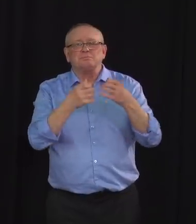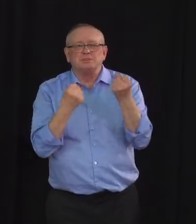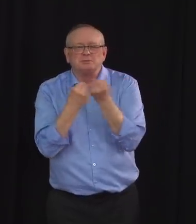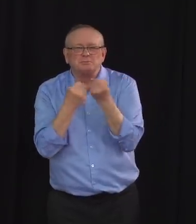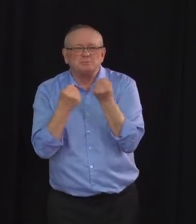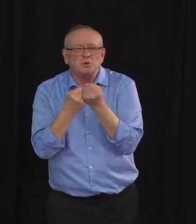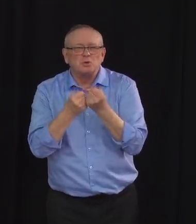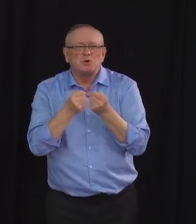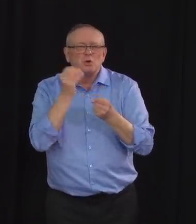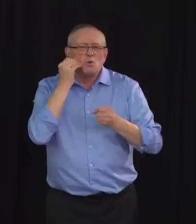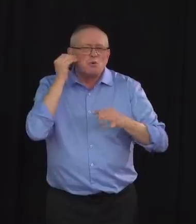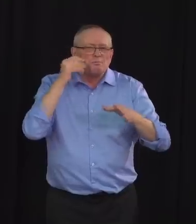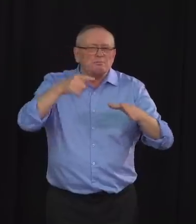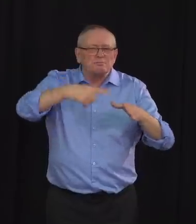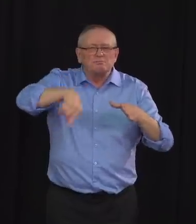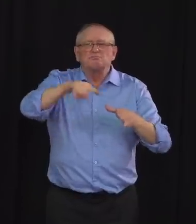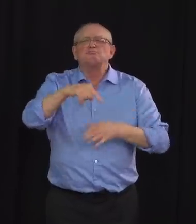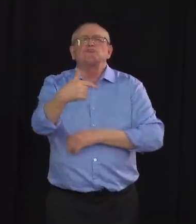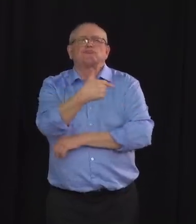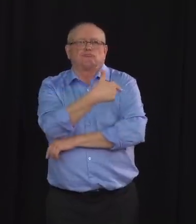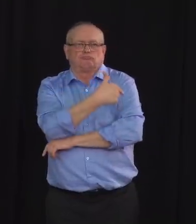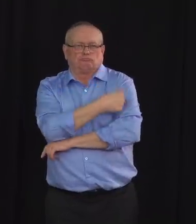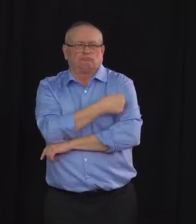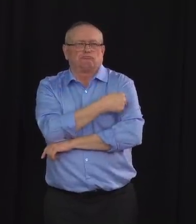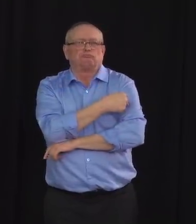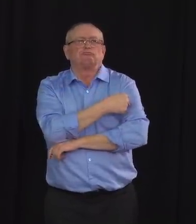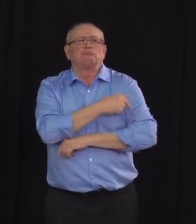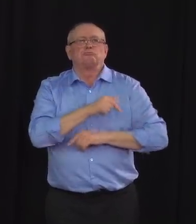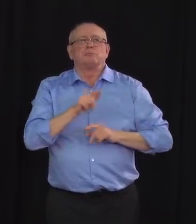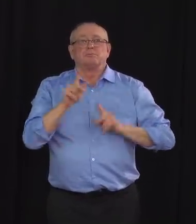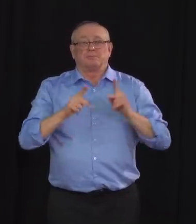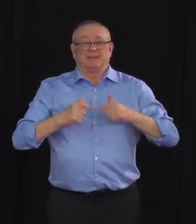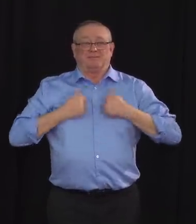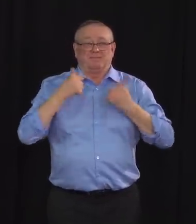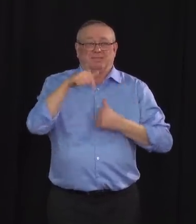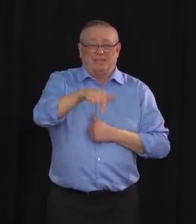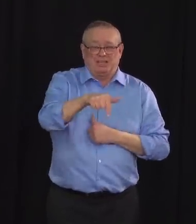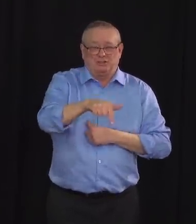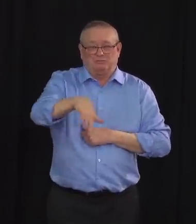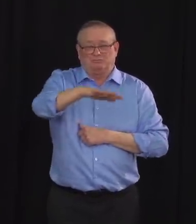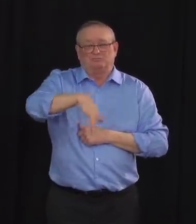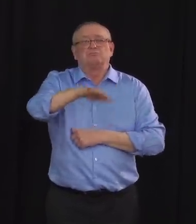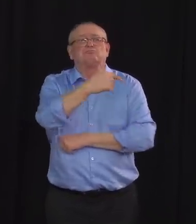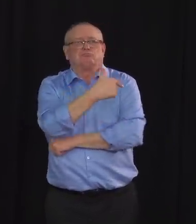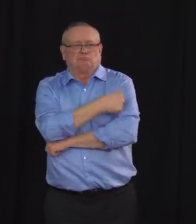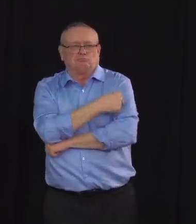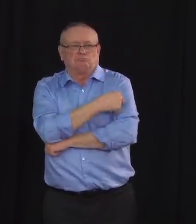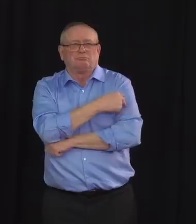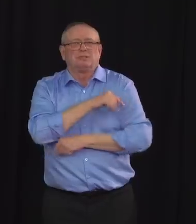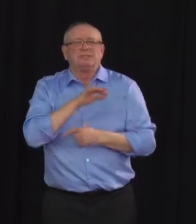declined or could not receive it due to illness, absence, or a medical contraindication.